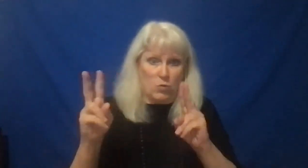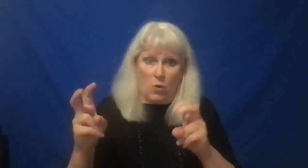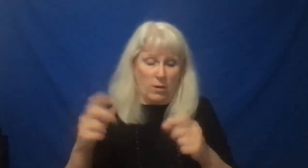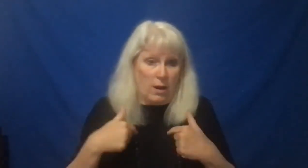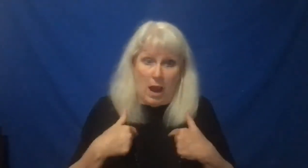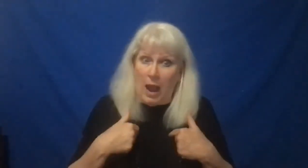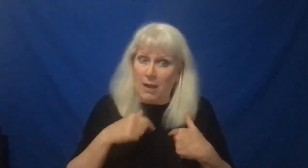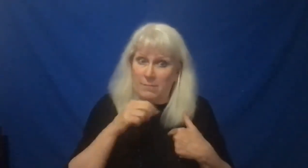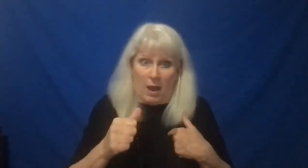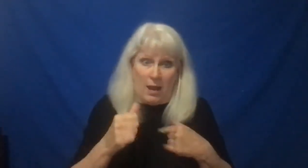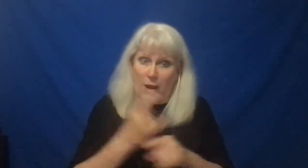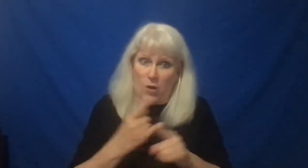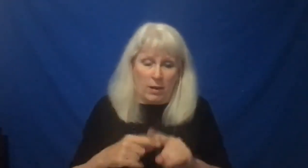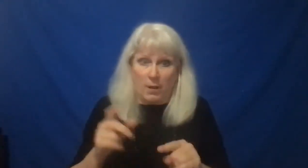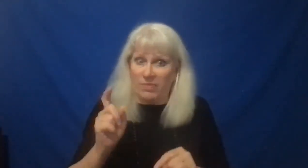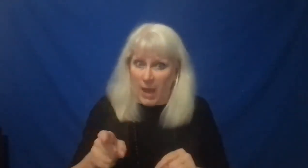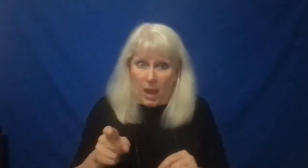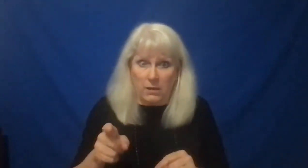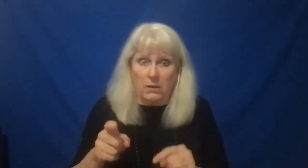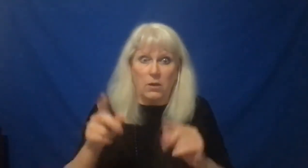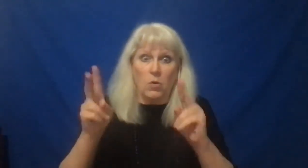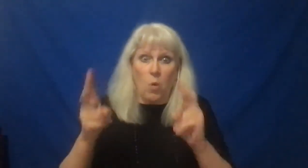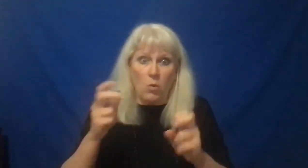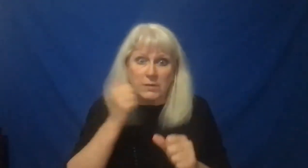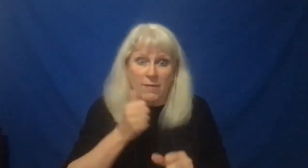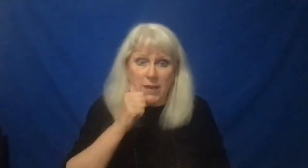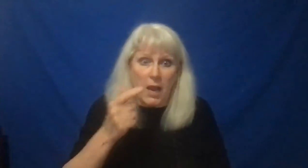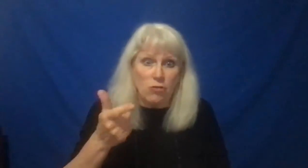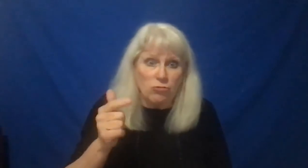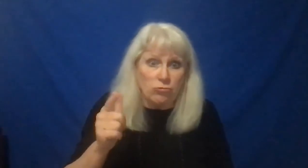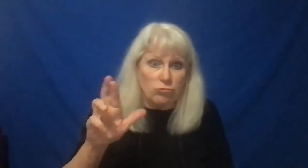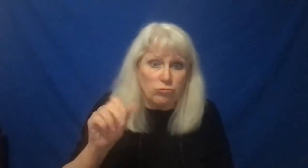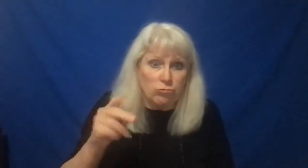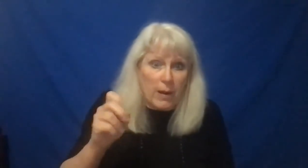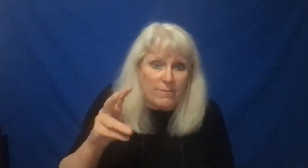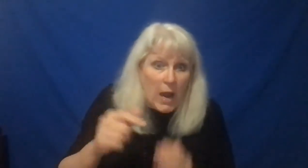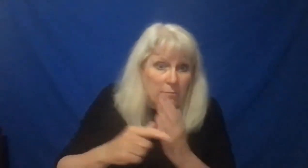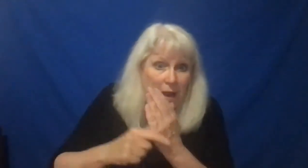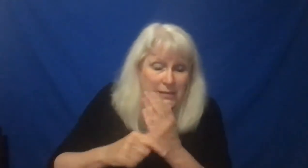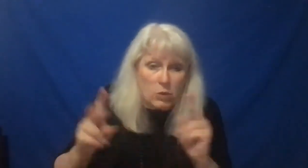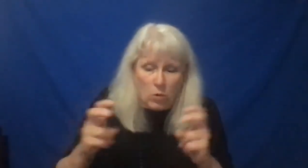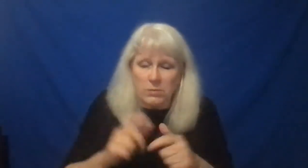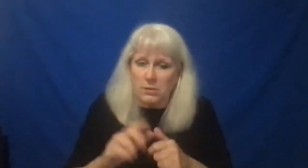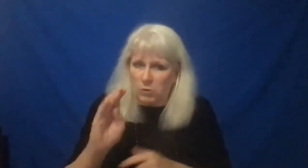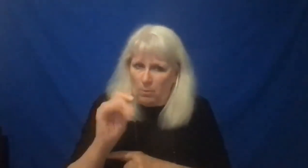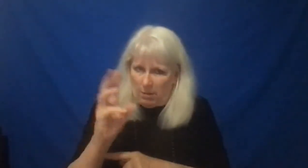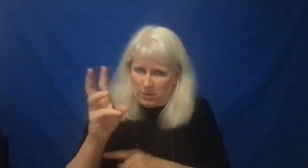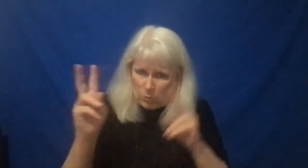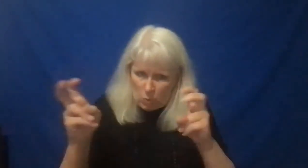trustee, but I'm telling you, I get a lot out of those Grapevine quotes. And this is one from Bill W. Our traditions are